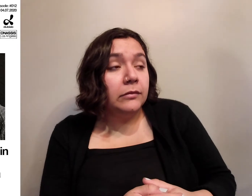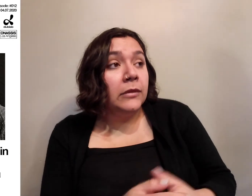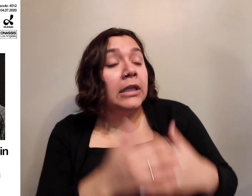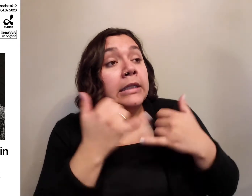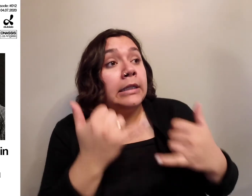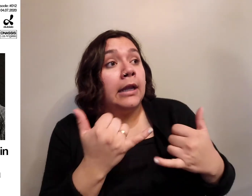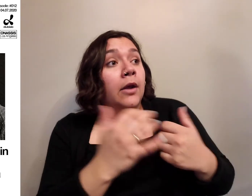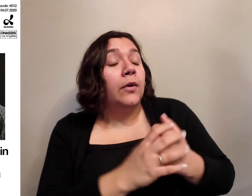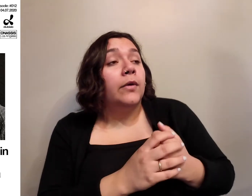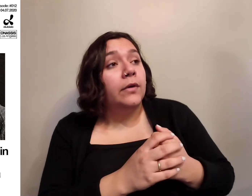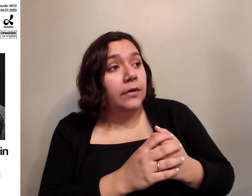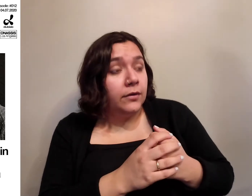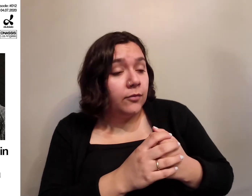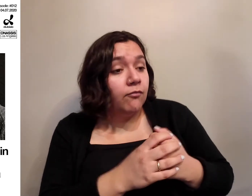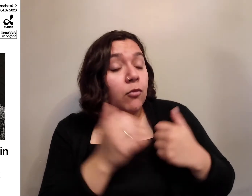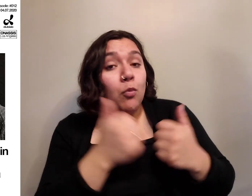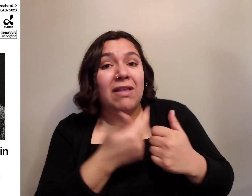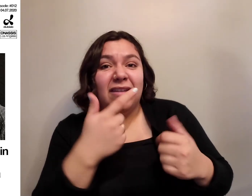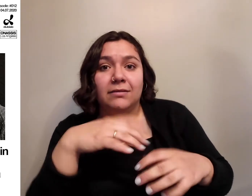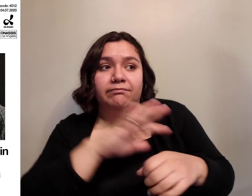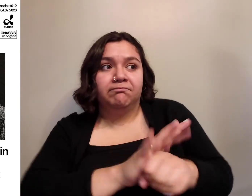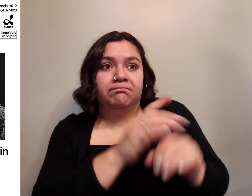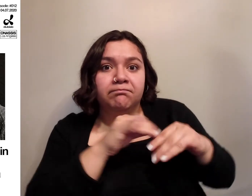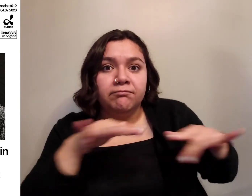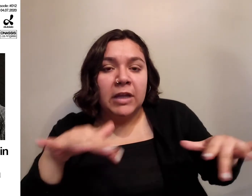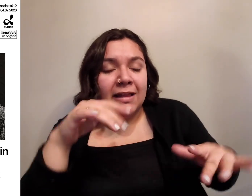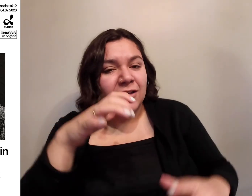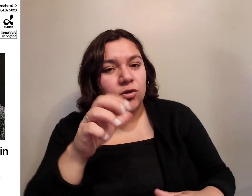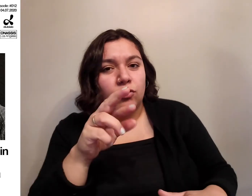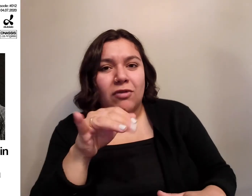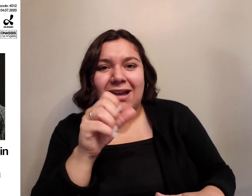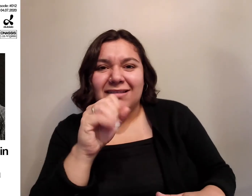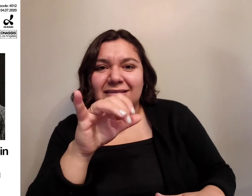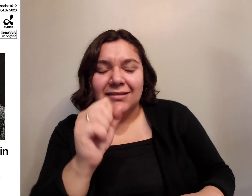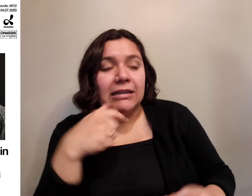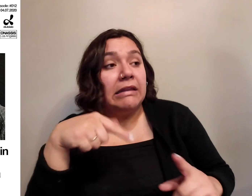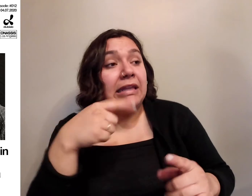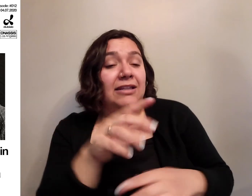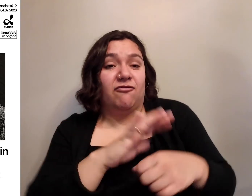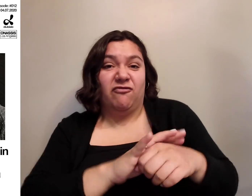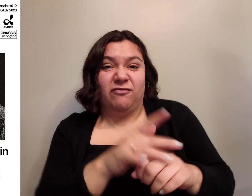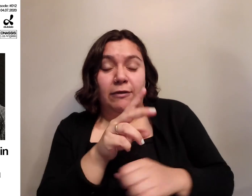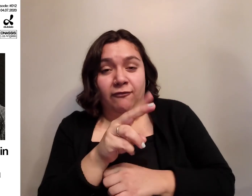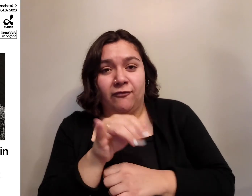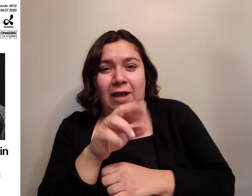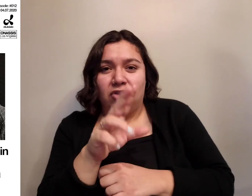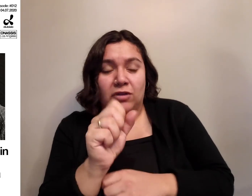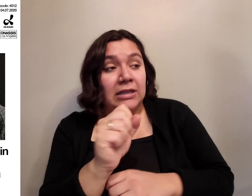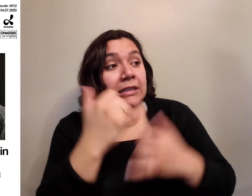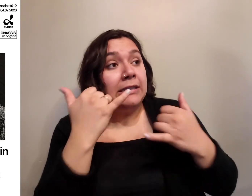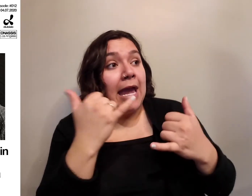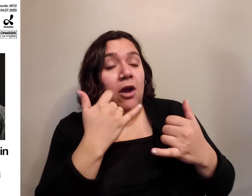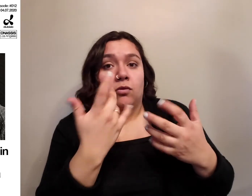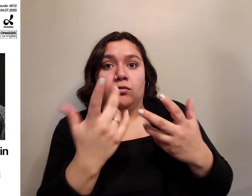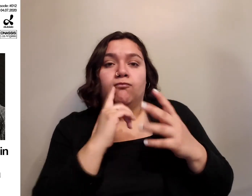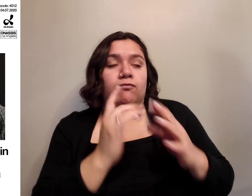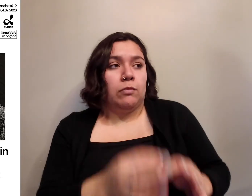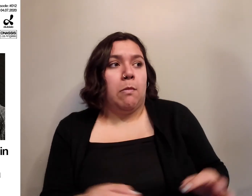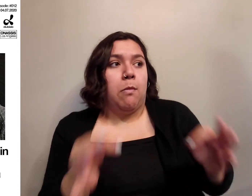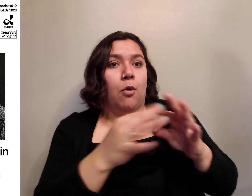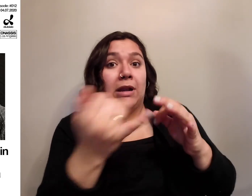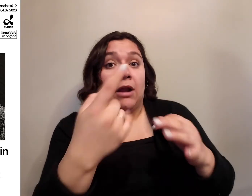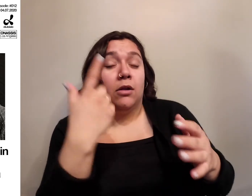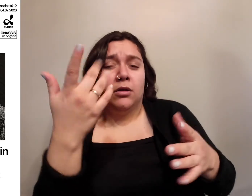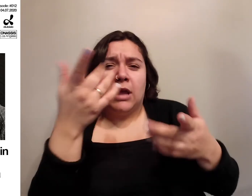come now with this pandemic and with this crisis and with this virus to the forefront. You once wrote